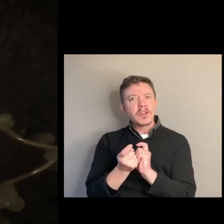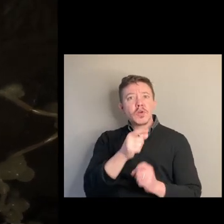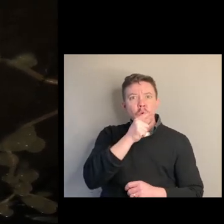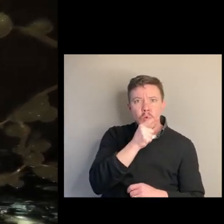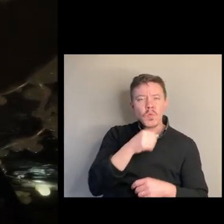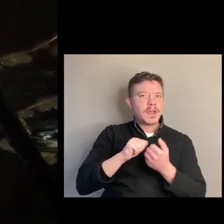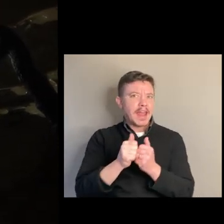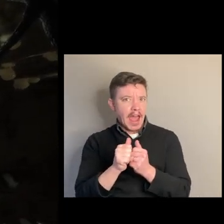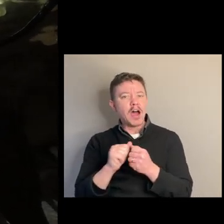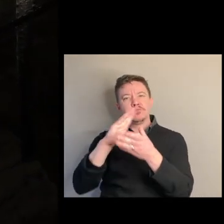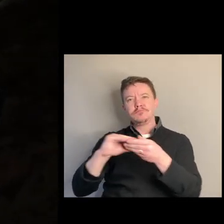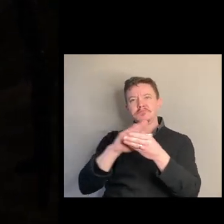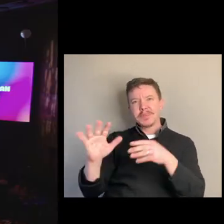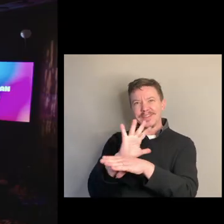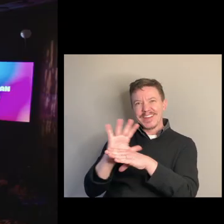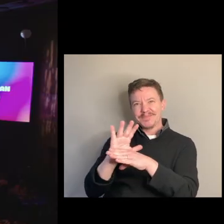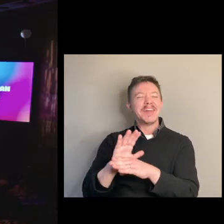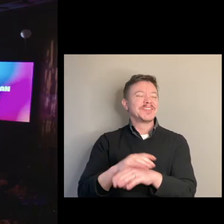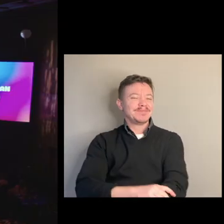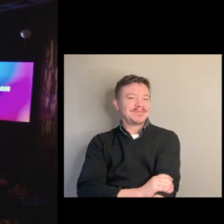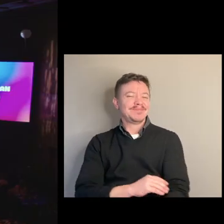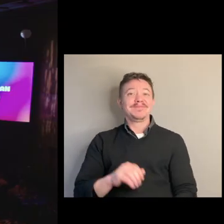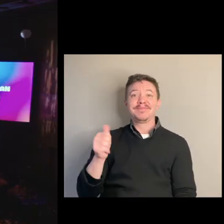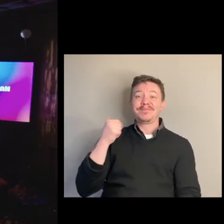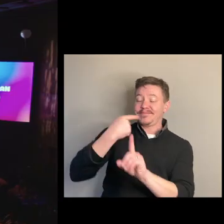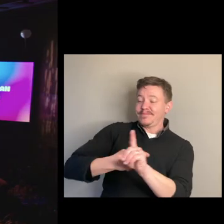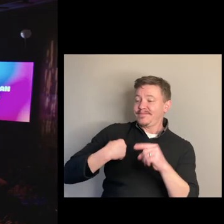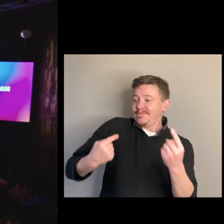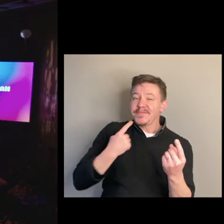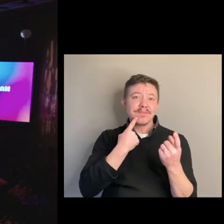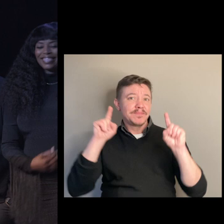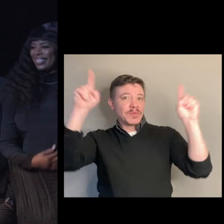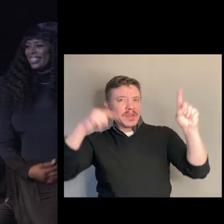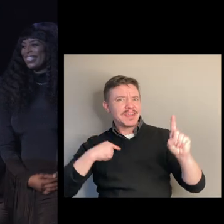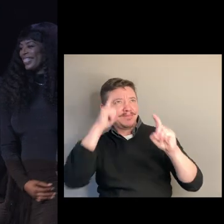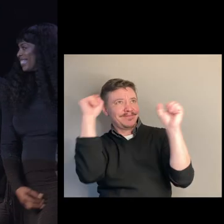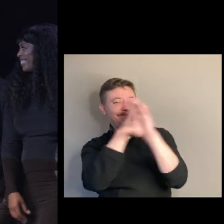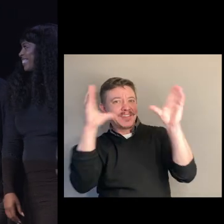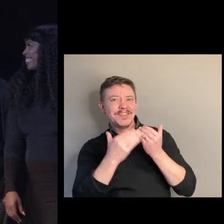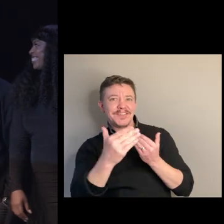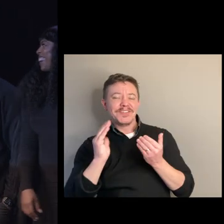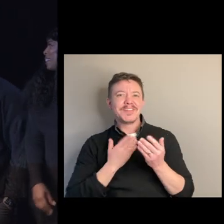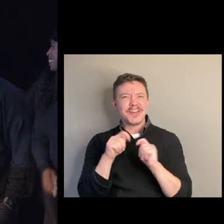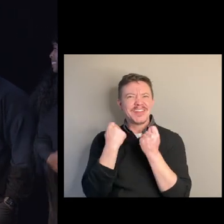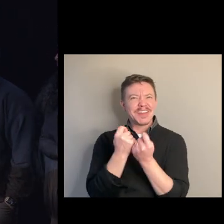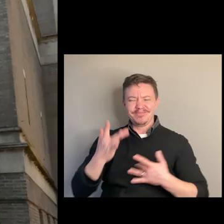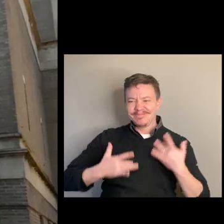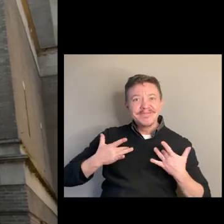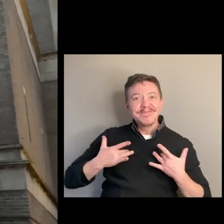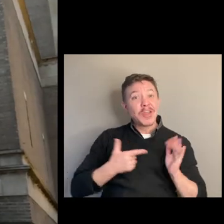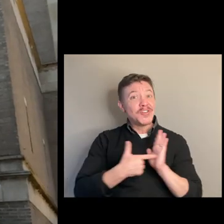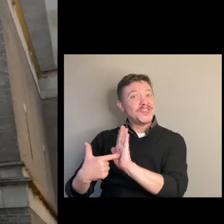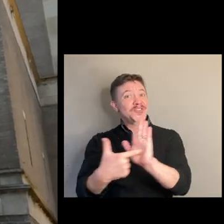and how cinematic stories can be told. It's been 10 months since we announced this dynamic vision for the future, and our team is so